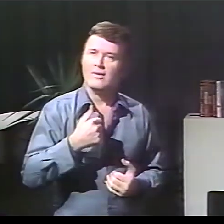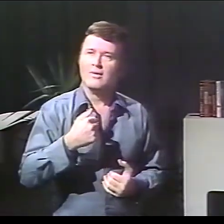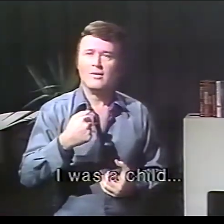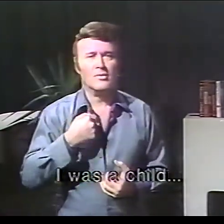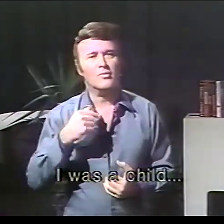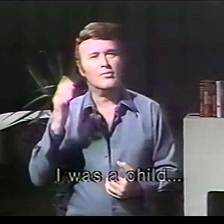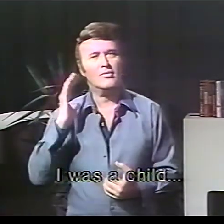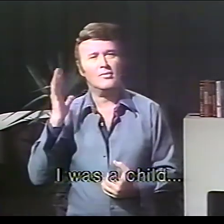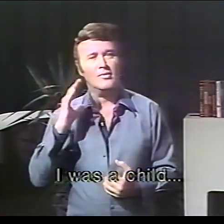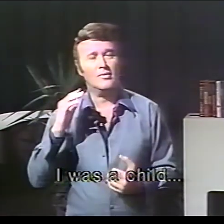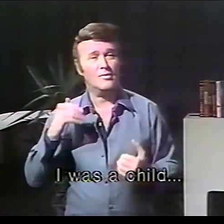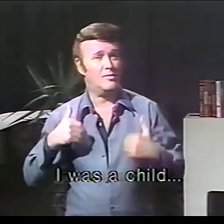I was a child,